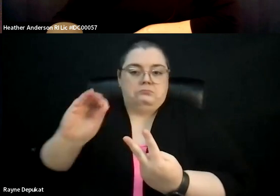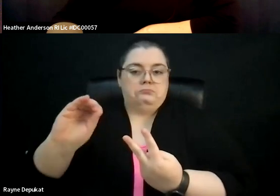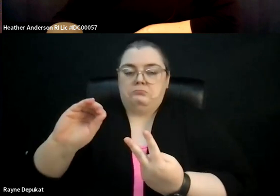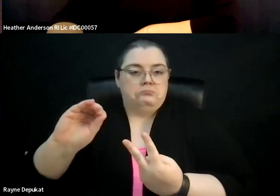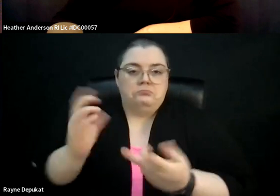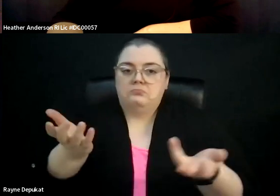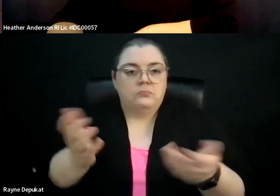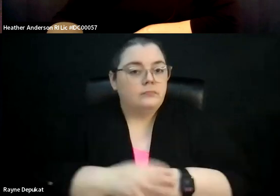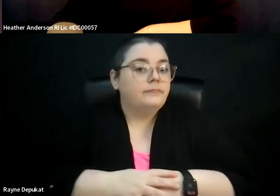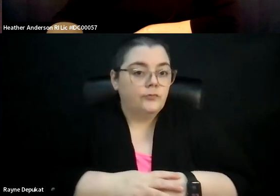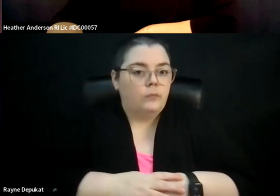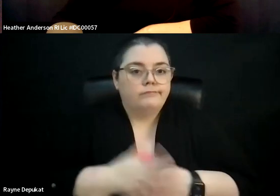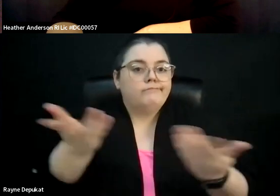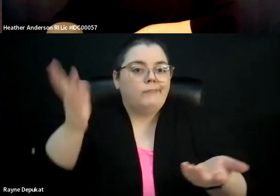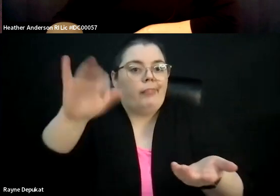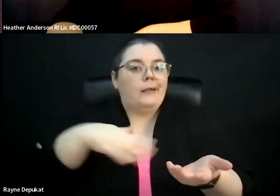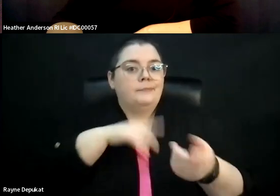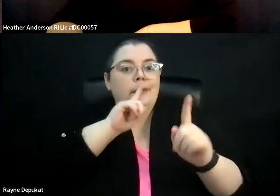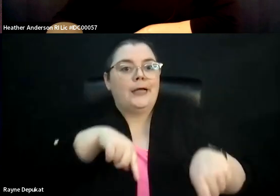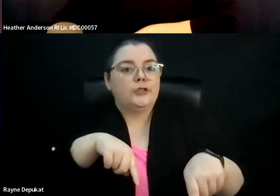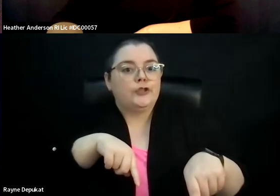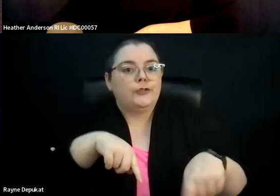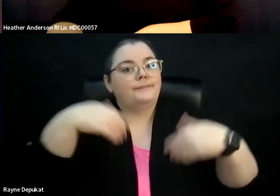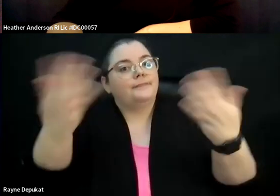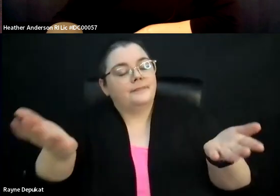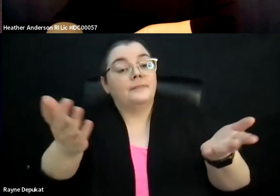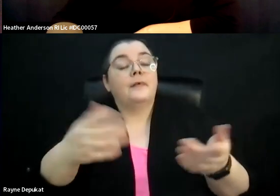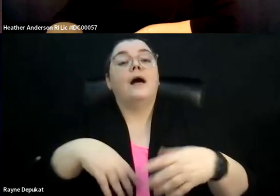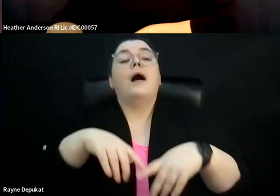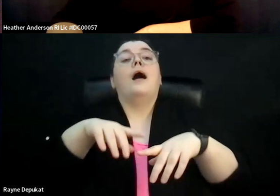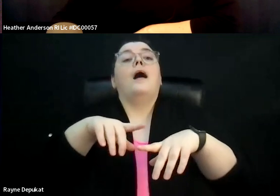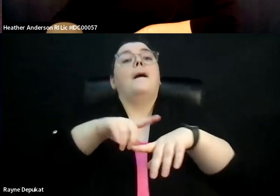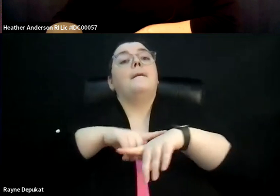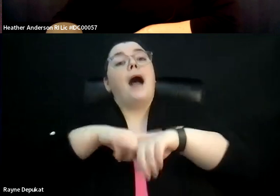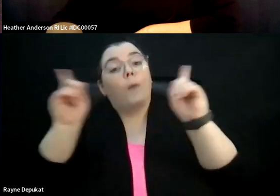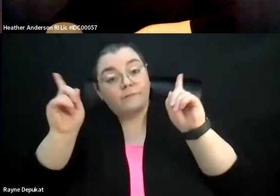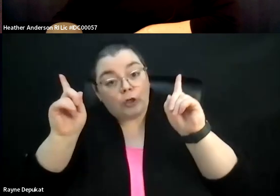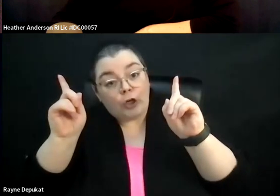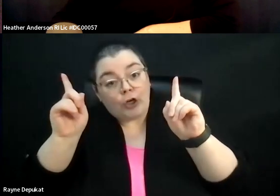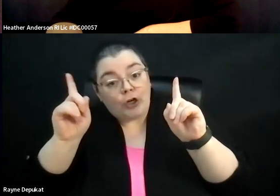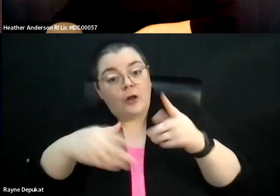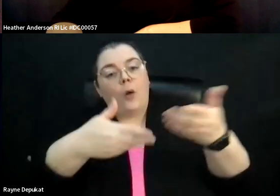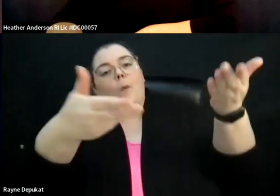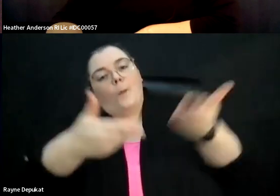the committee. So we were not a part of that decision. So that's my answer to those questions that I was asked tonight.